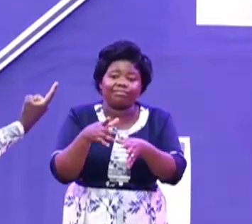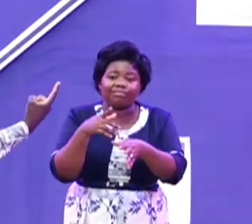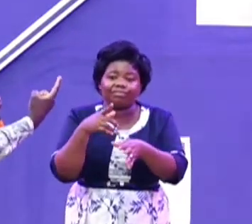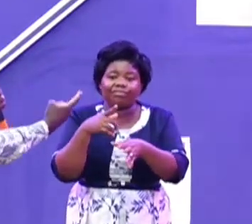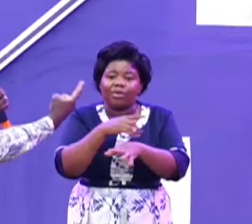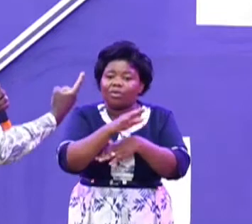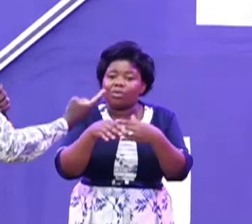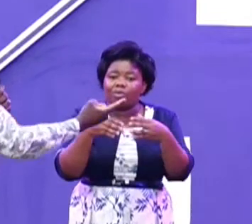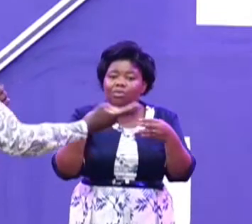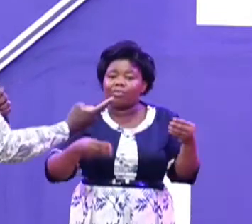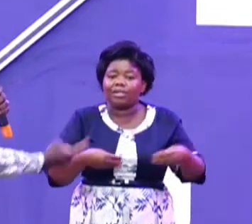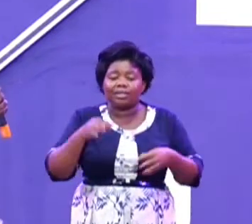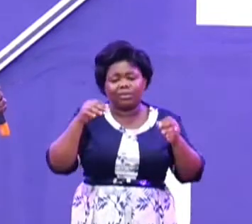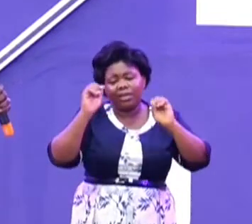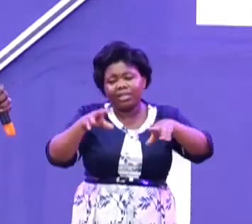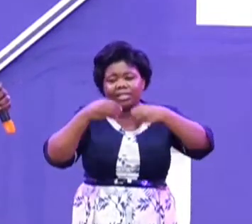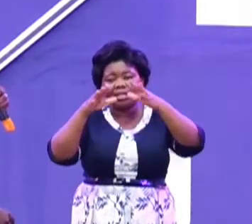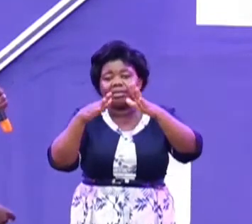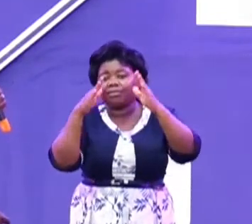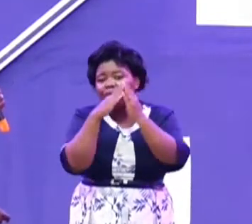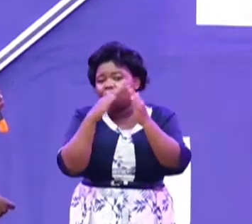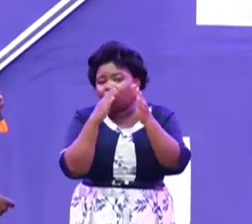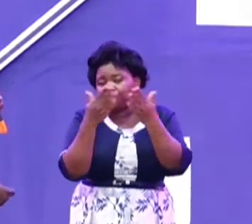You may give accommodation.